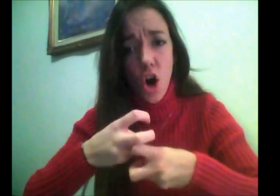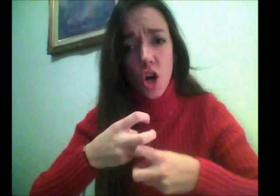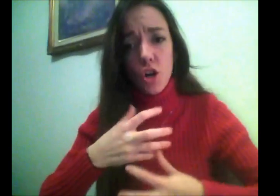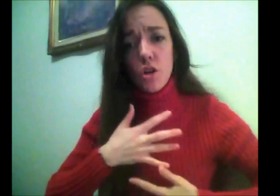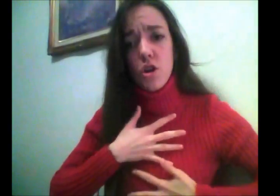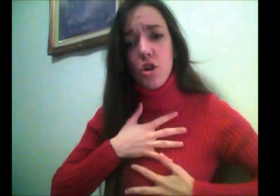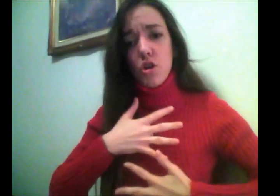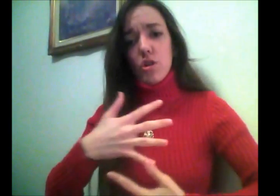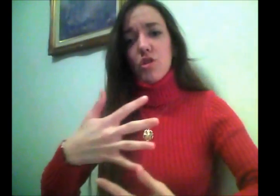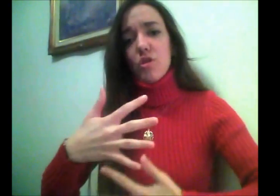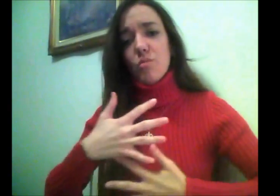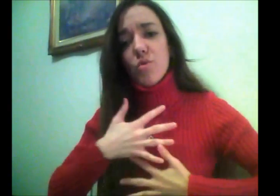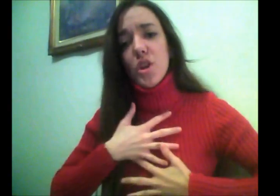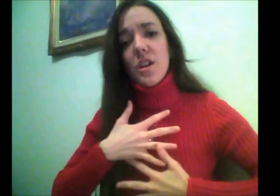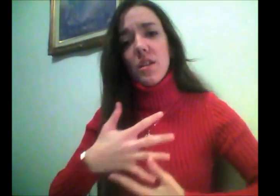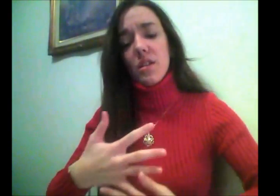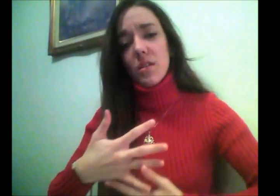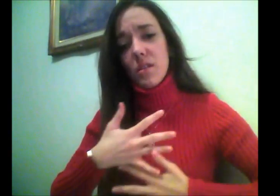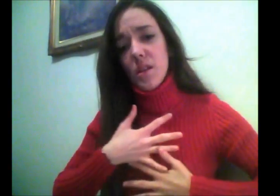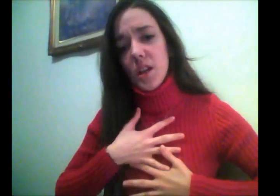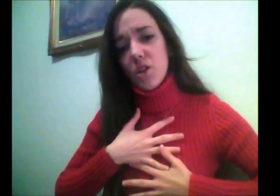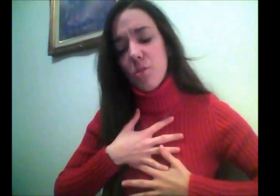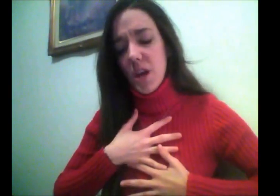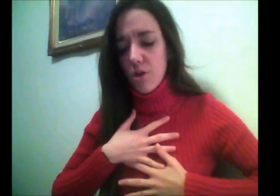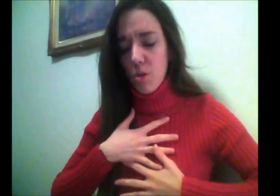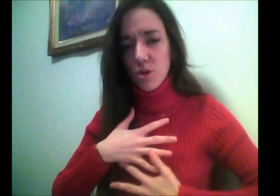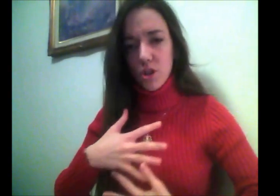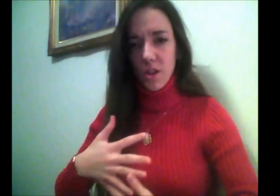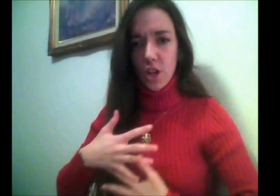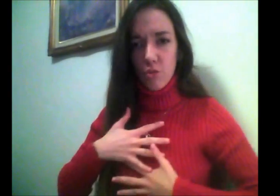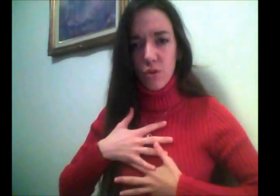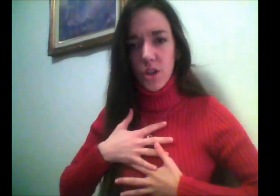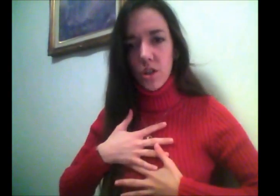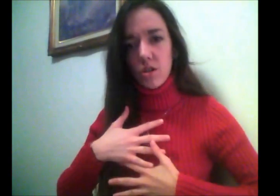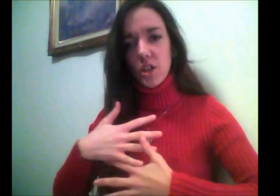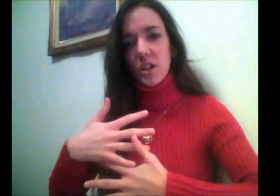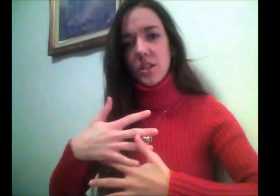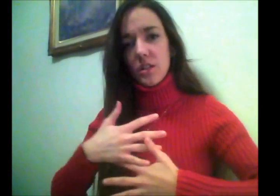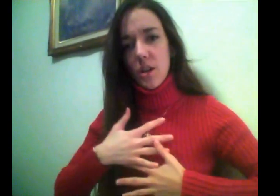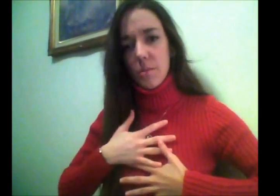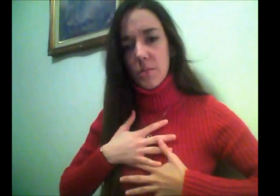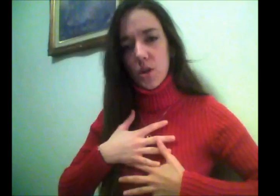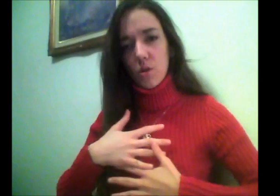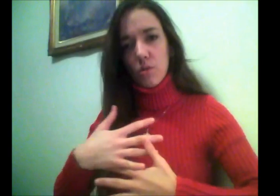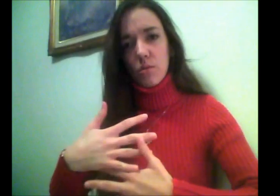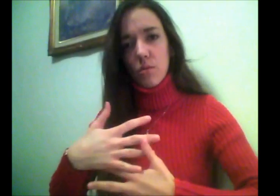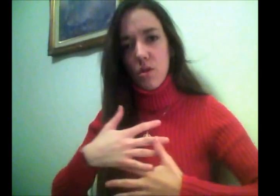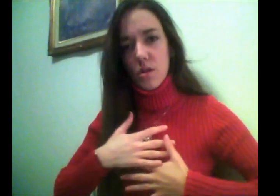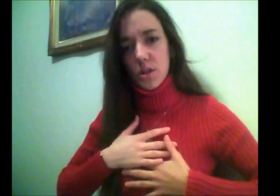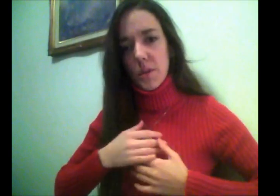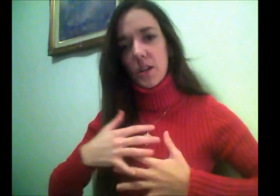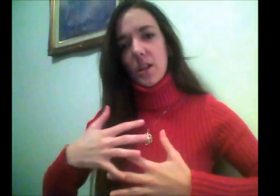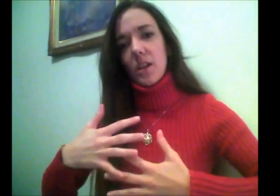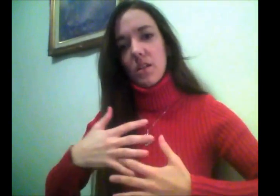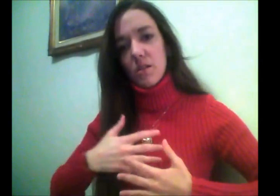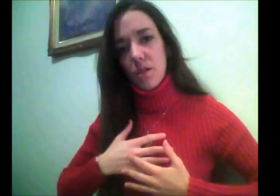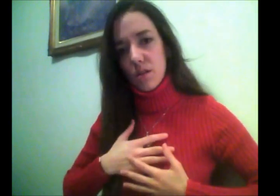hard to breathe? And you make the motion like you're breathing. Your chest is up, you know, expanding in,